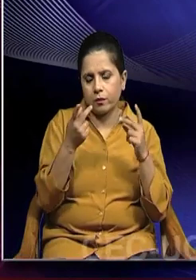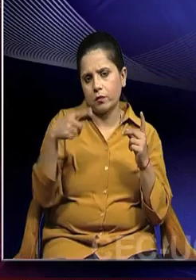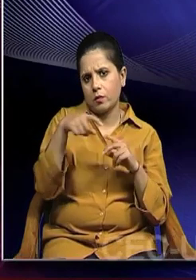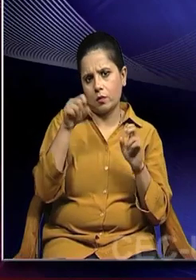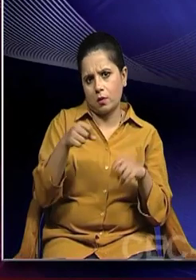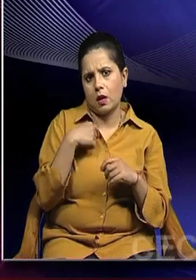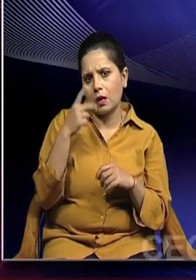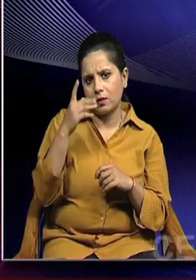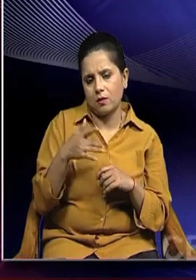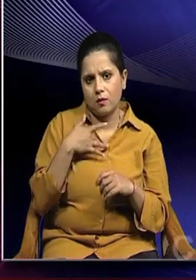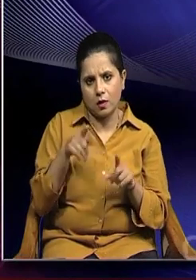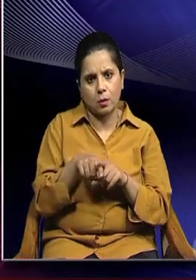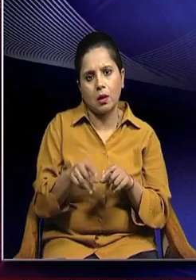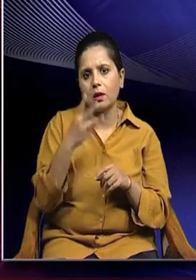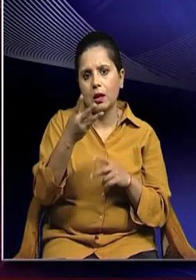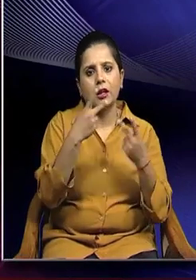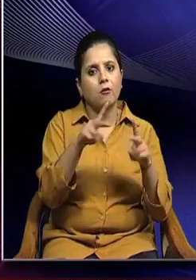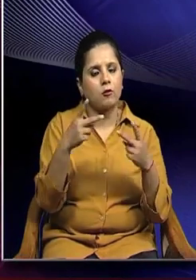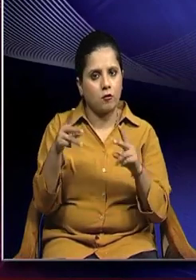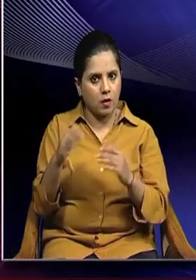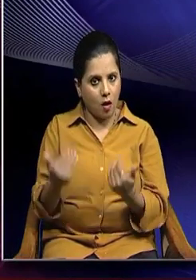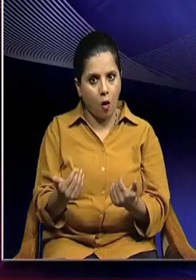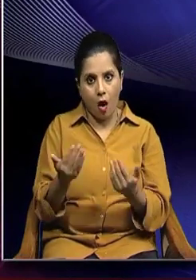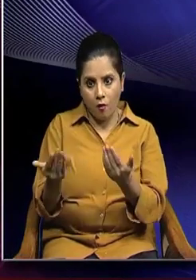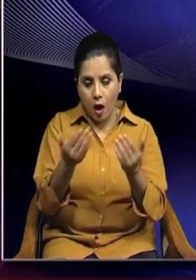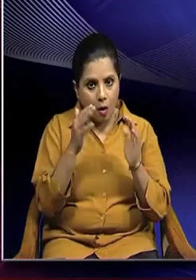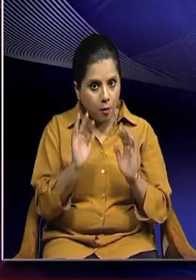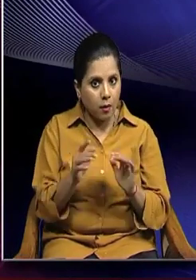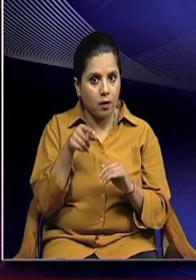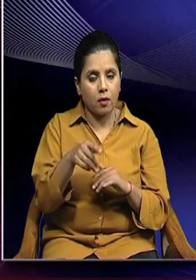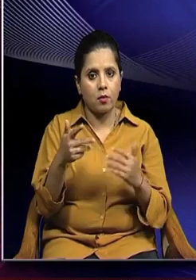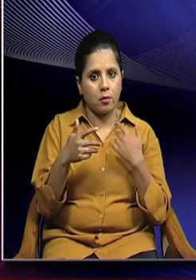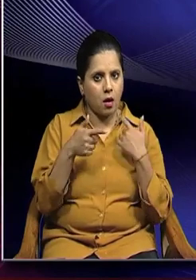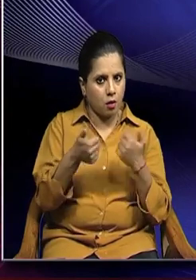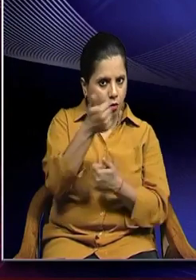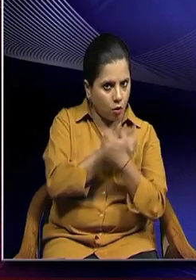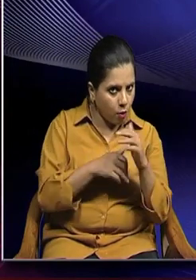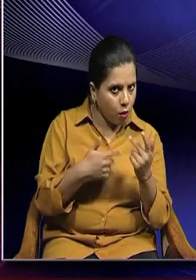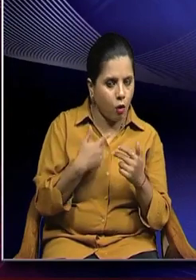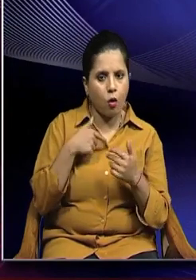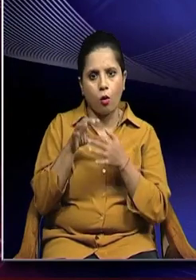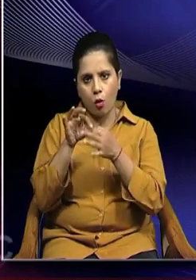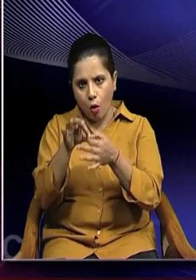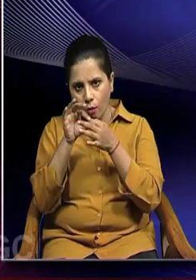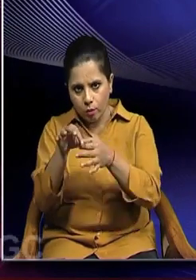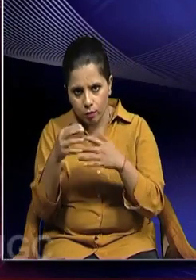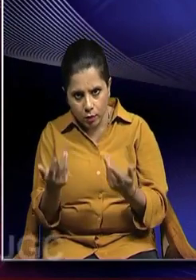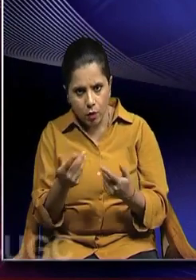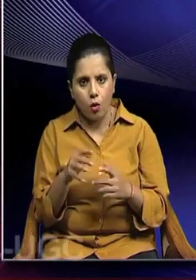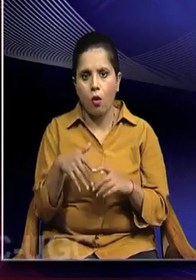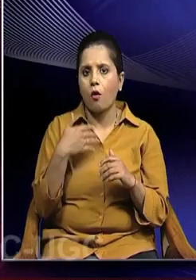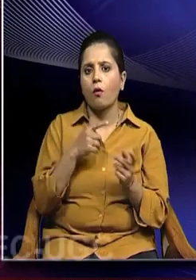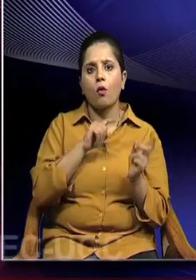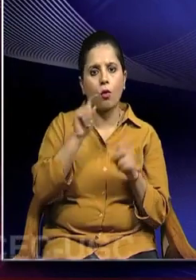consider them as three different levels of existence, where either we compete or we cooperate, or we go